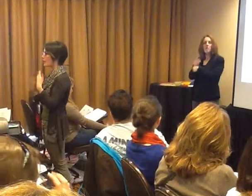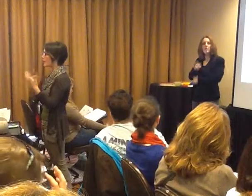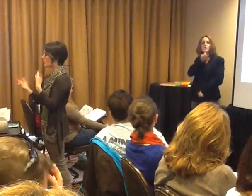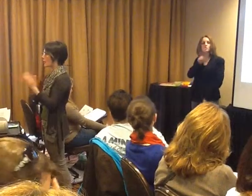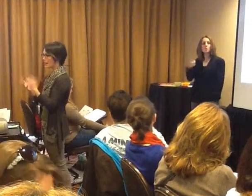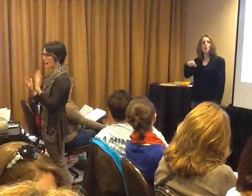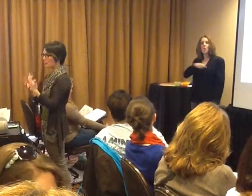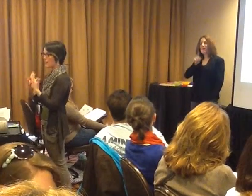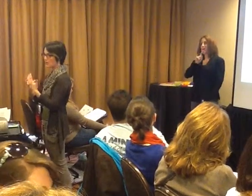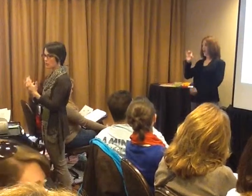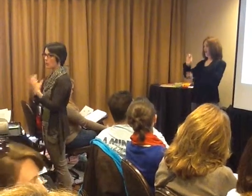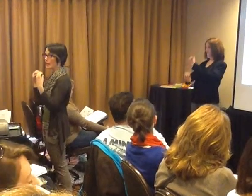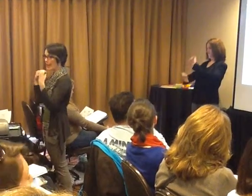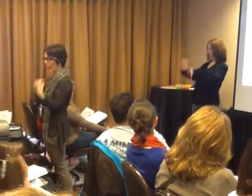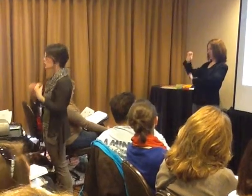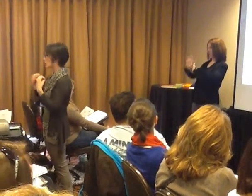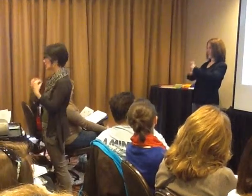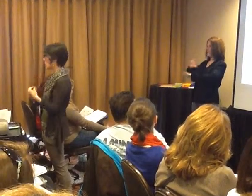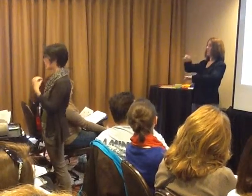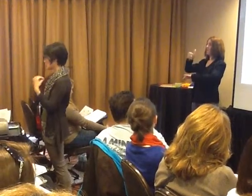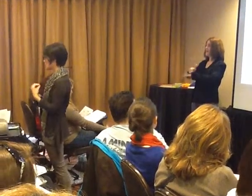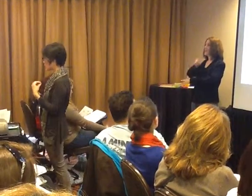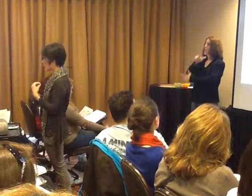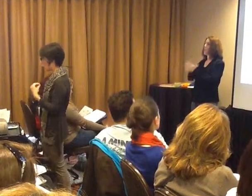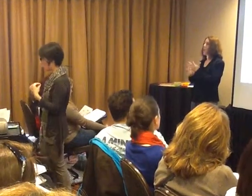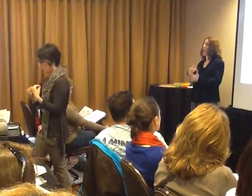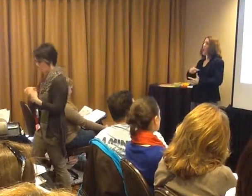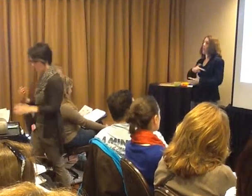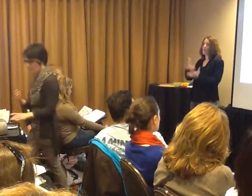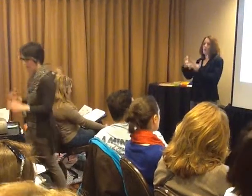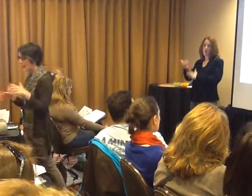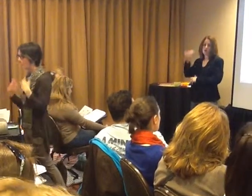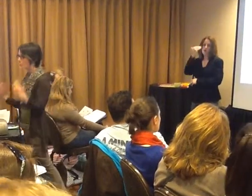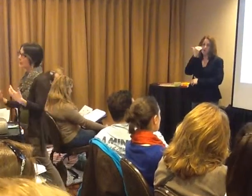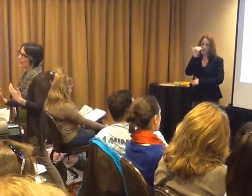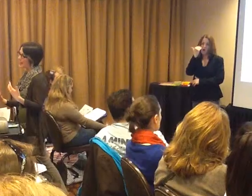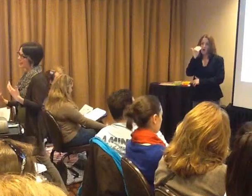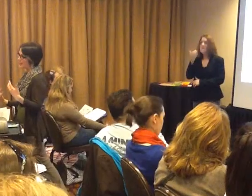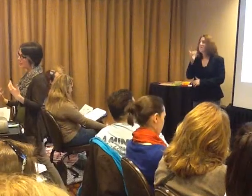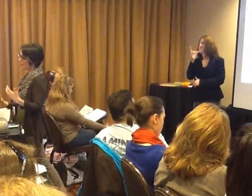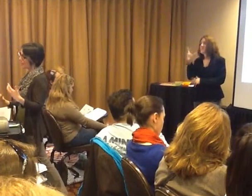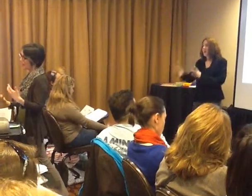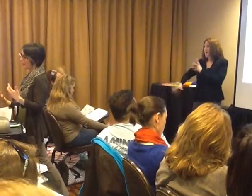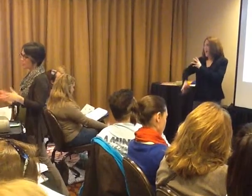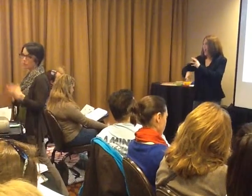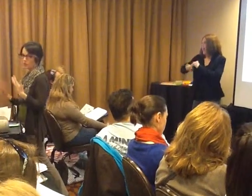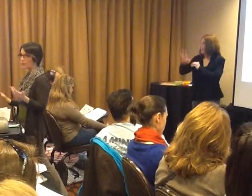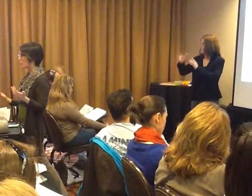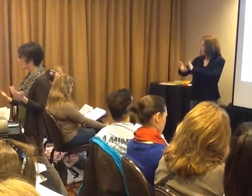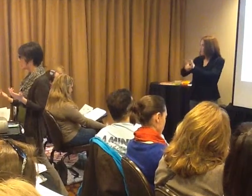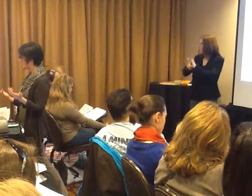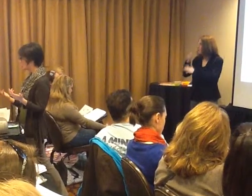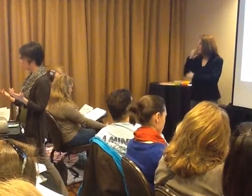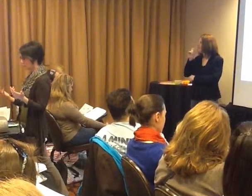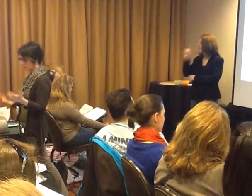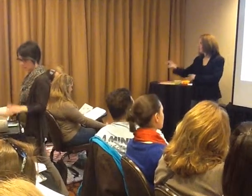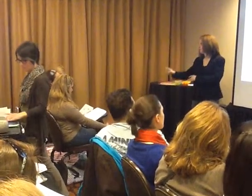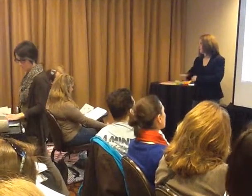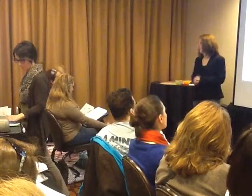we're evaluating them based on what we actually want to know and not putting that added demand on them when we don't need